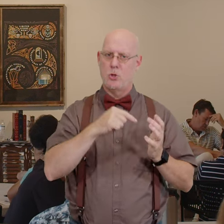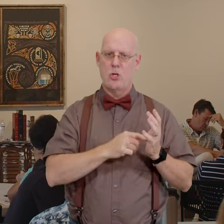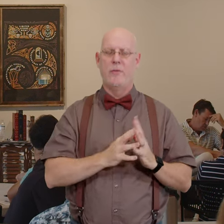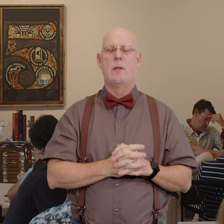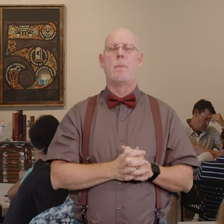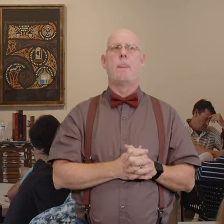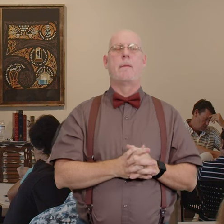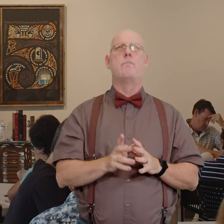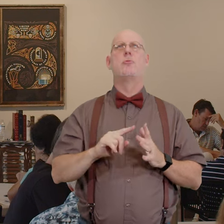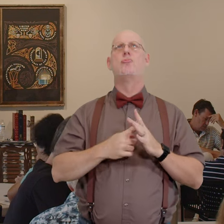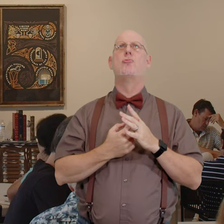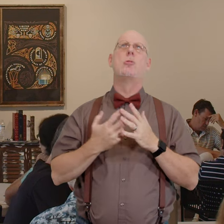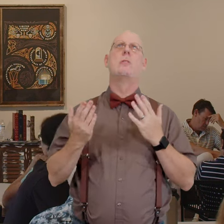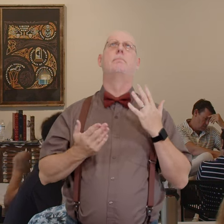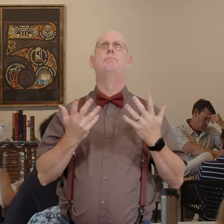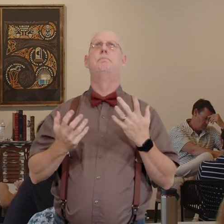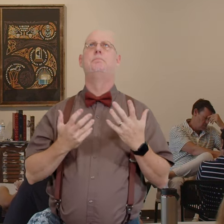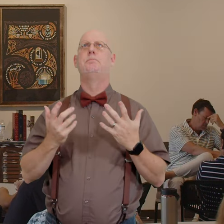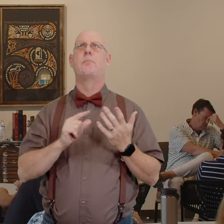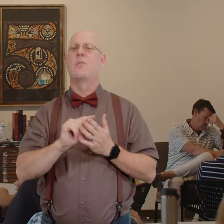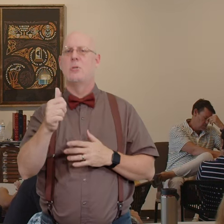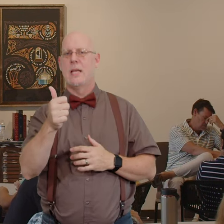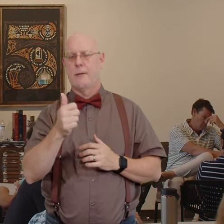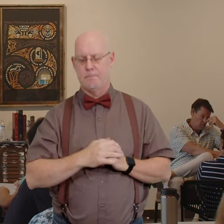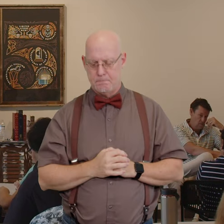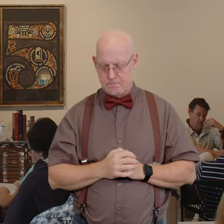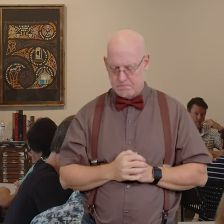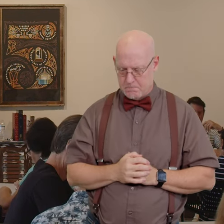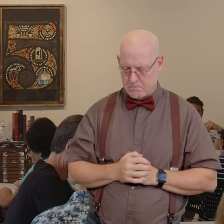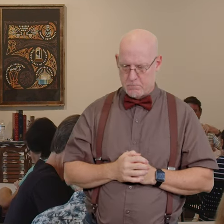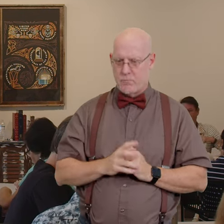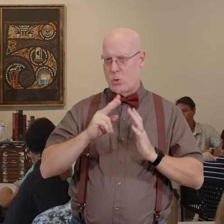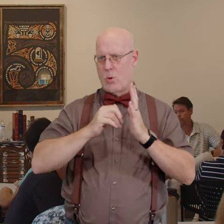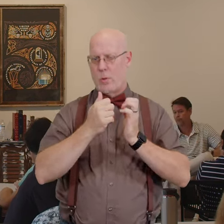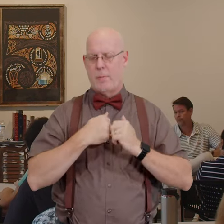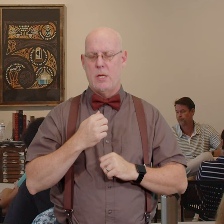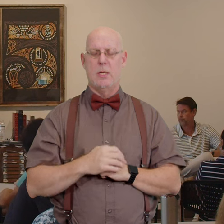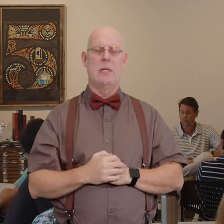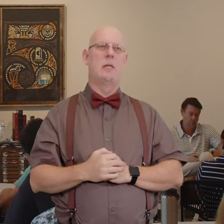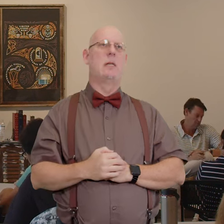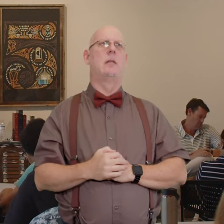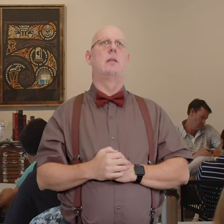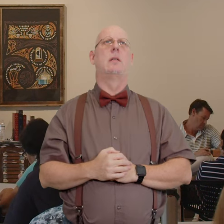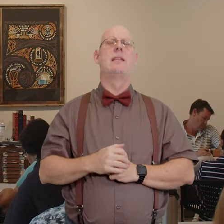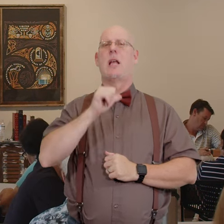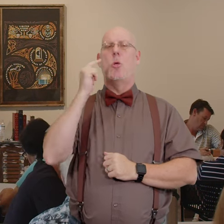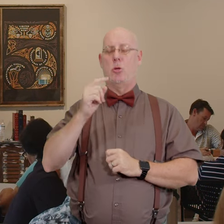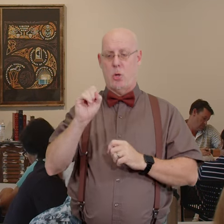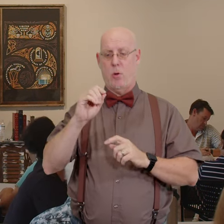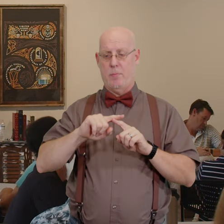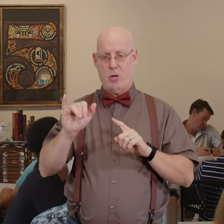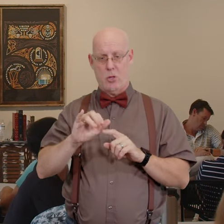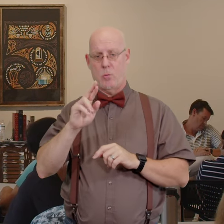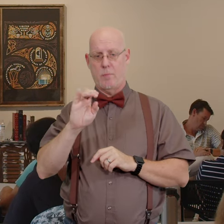undeserving. And we're going to pick up here in verse 10, and you can kind of read it with me. And not only